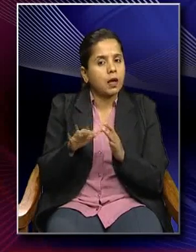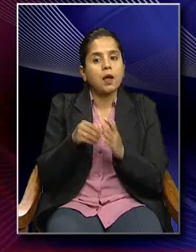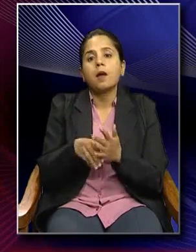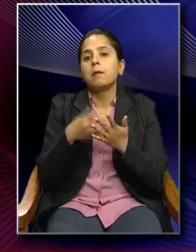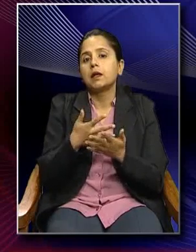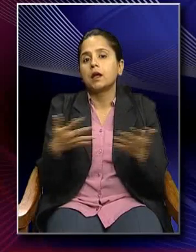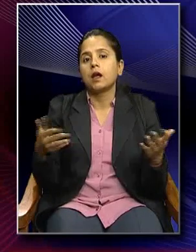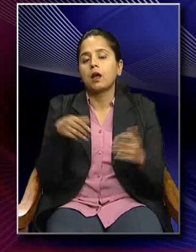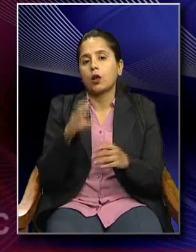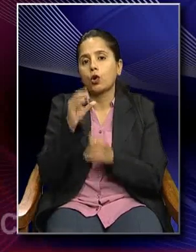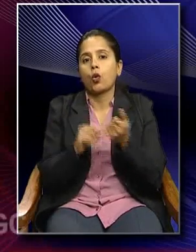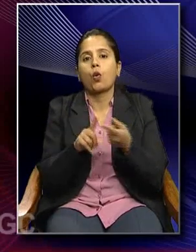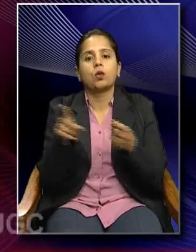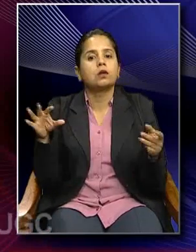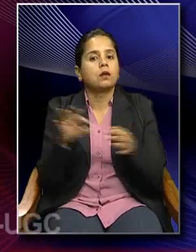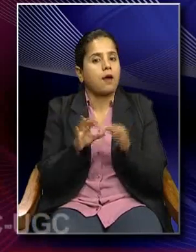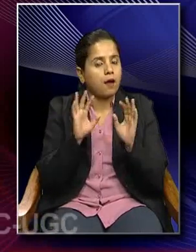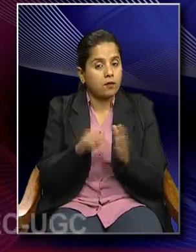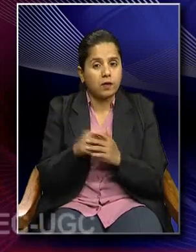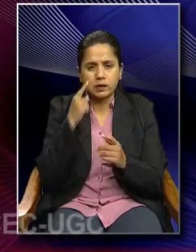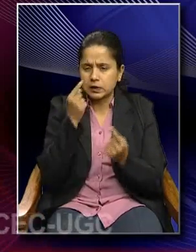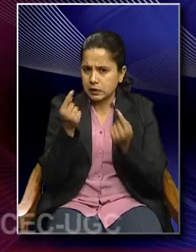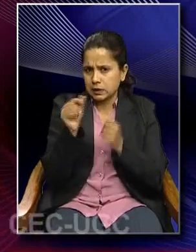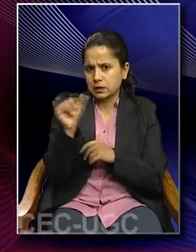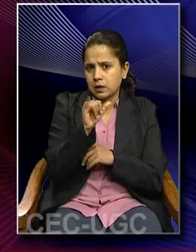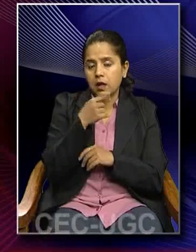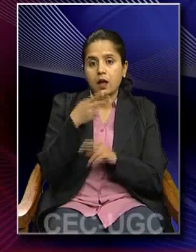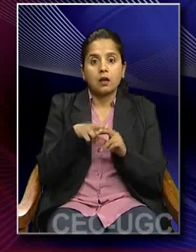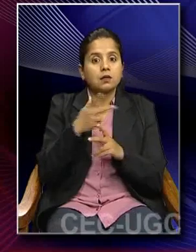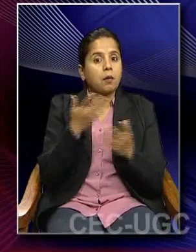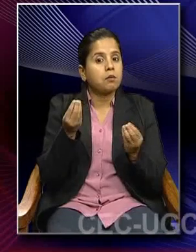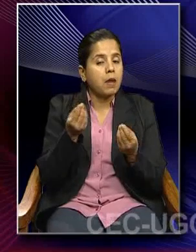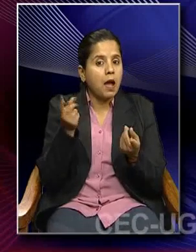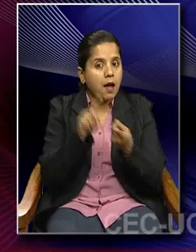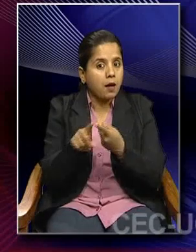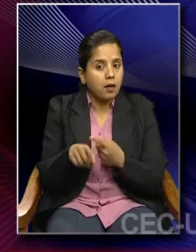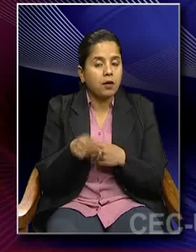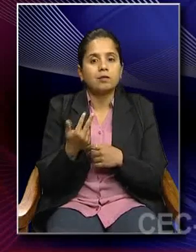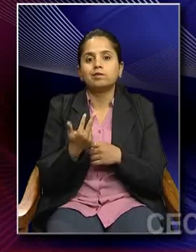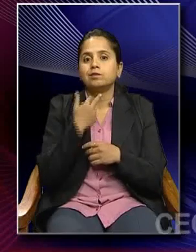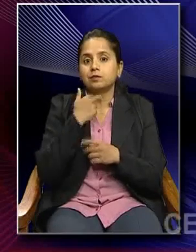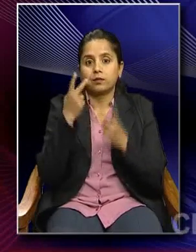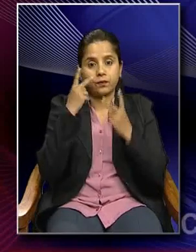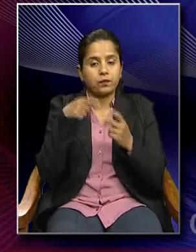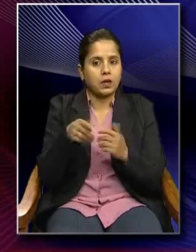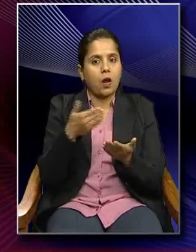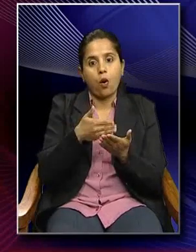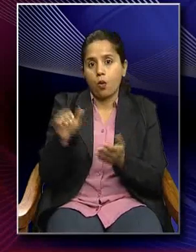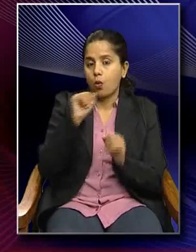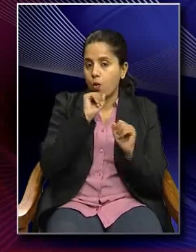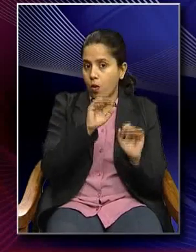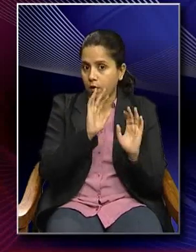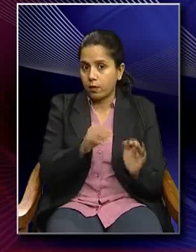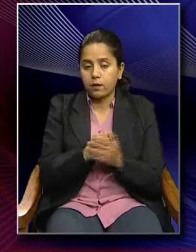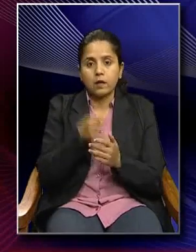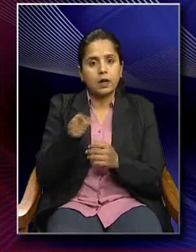such identical with it. When the obstructions in the way of manifestation are removed,